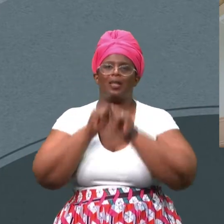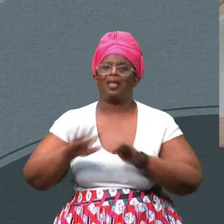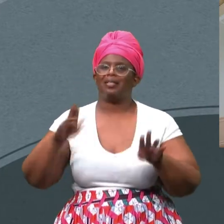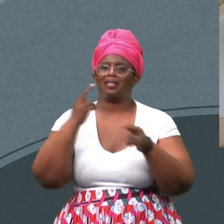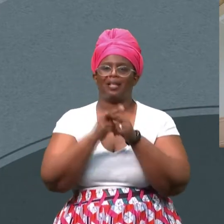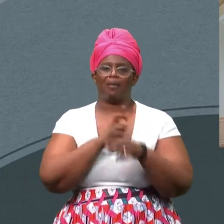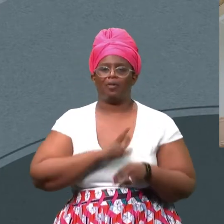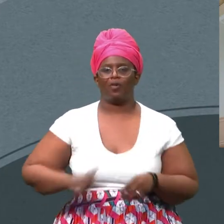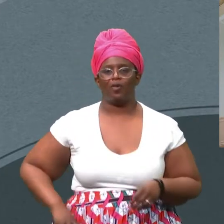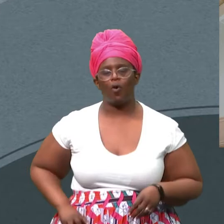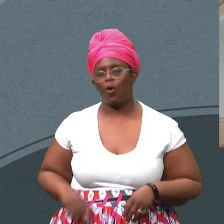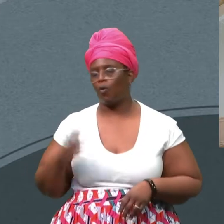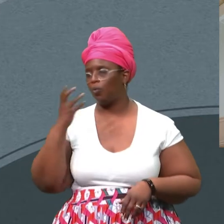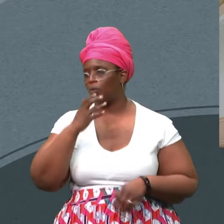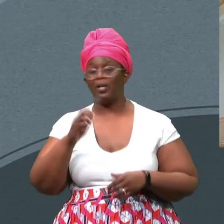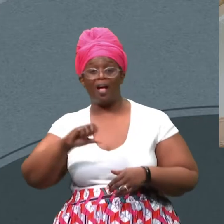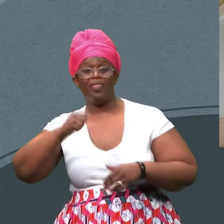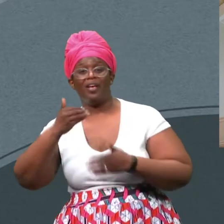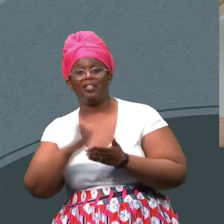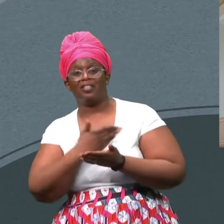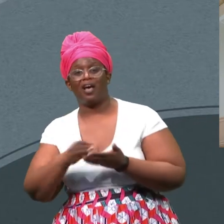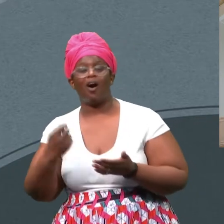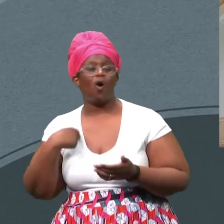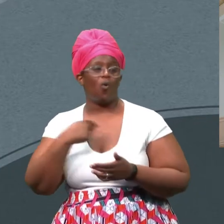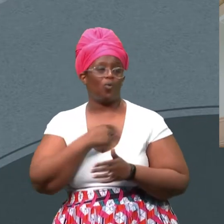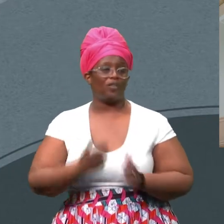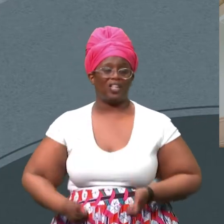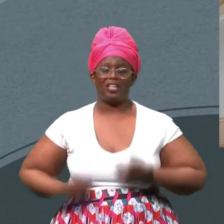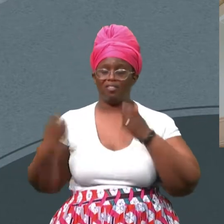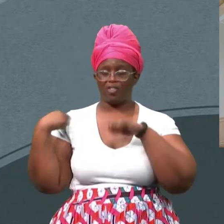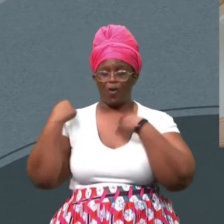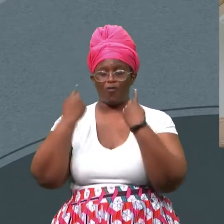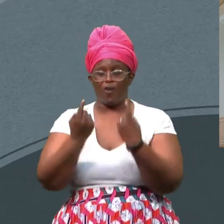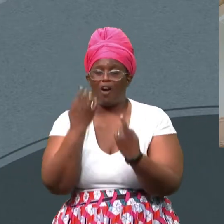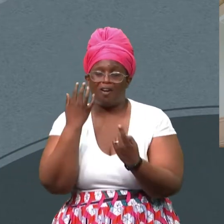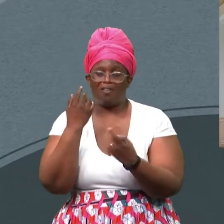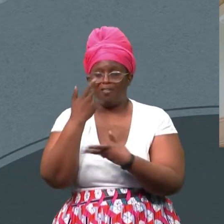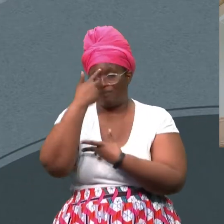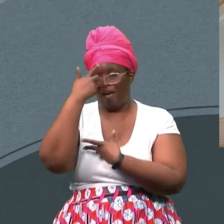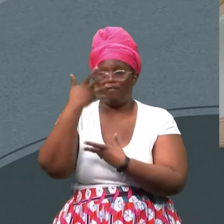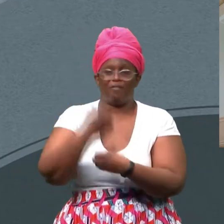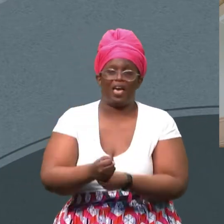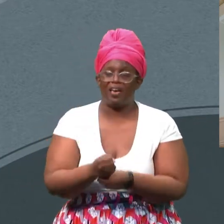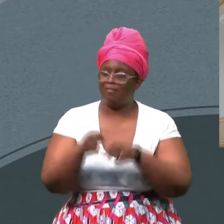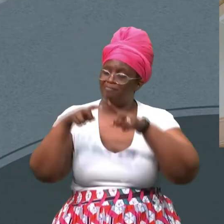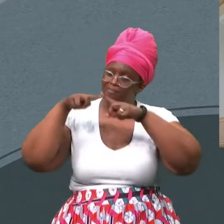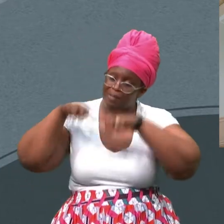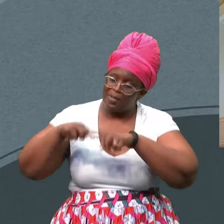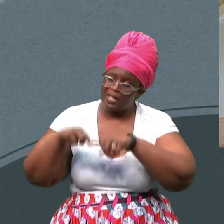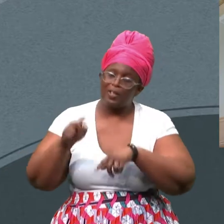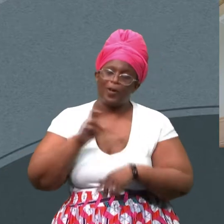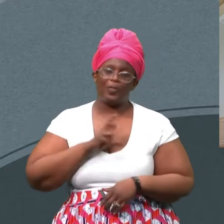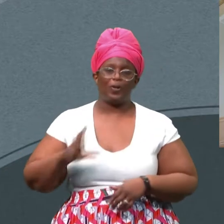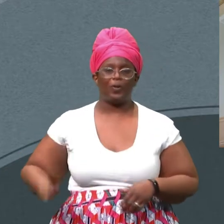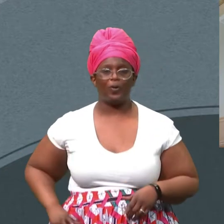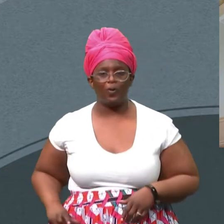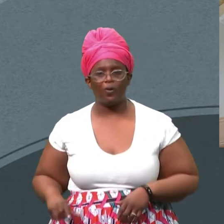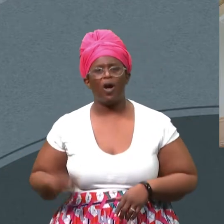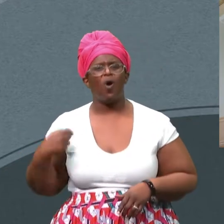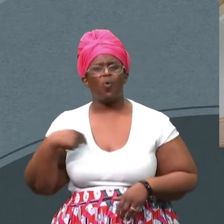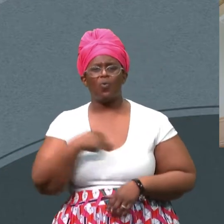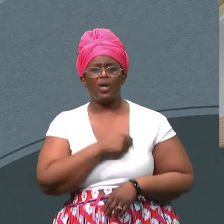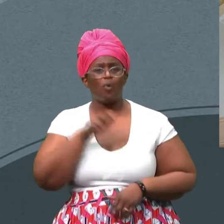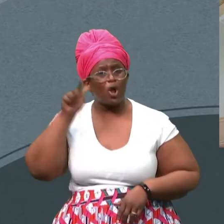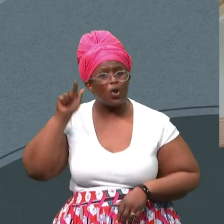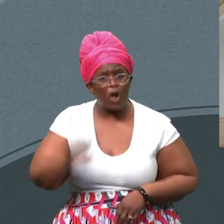come this far by faith. Come on, where are my church mothers? Leaning on the Lord. We've got to recognize that God finds us in a